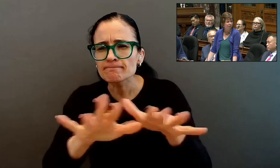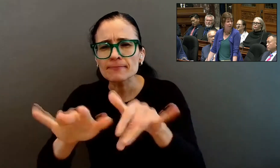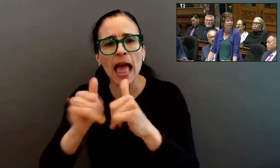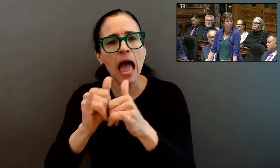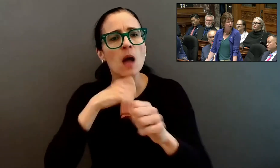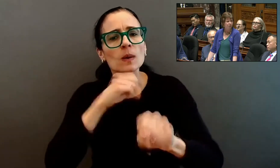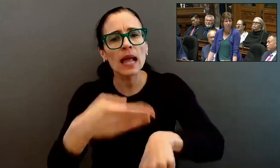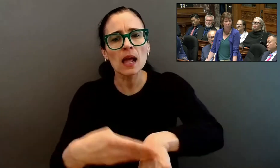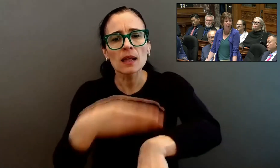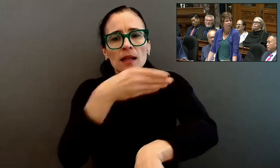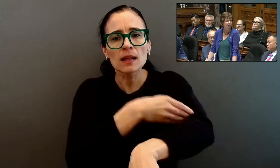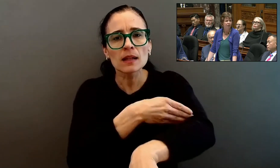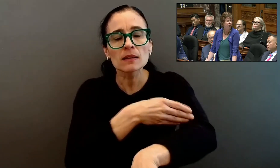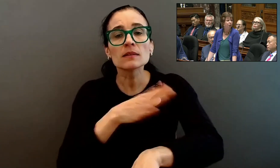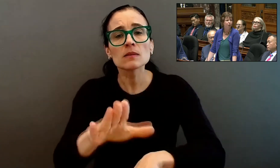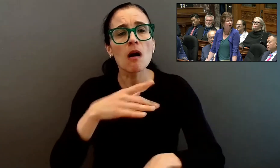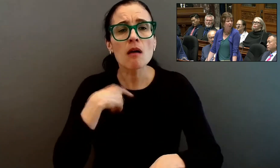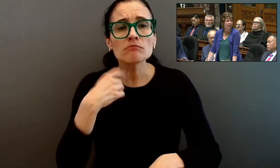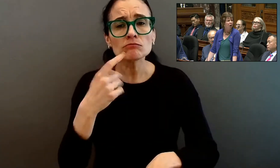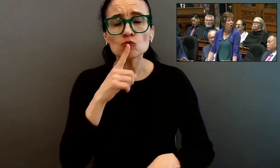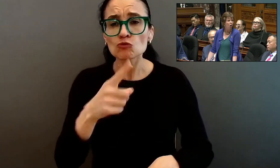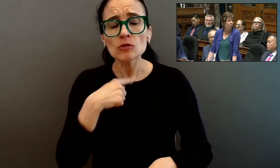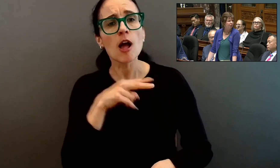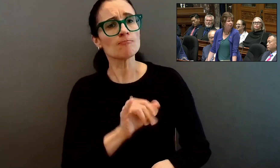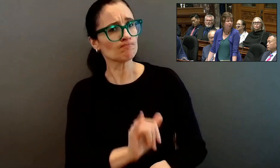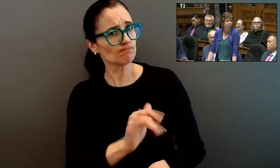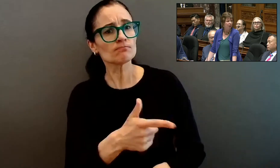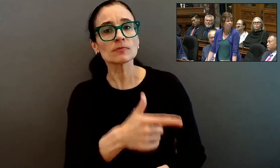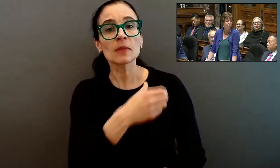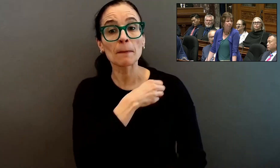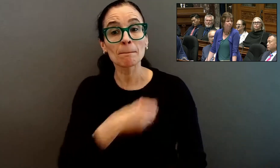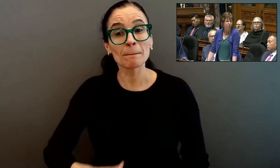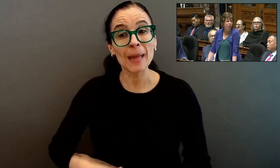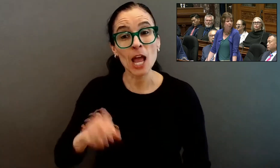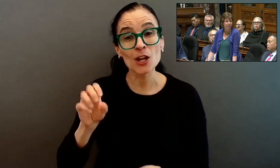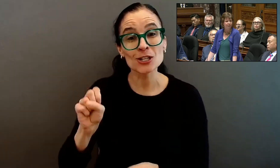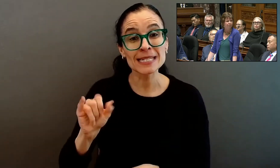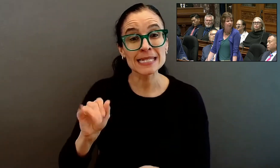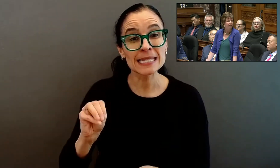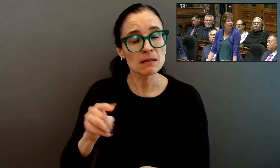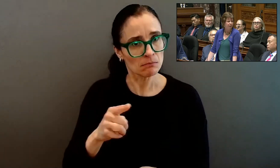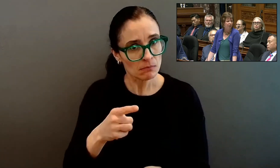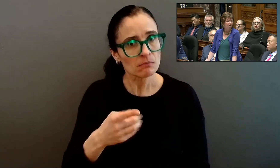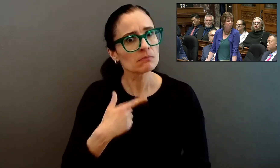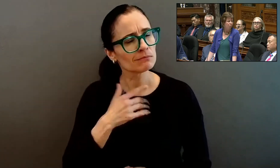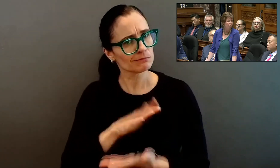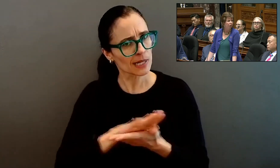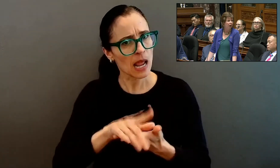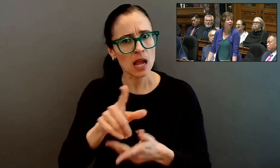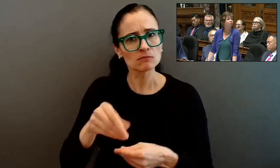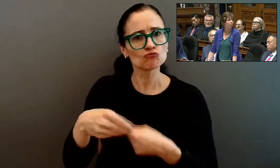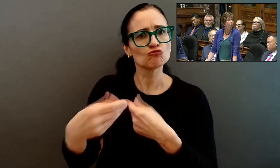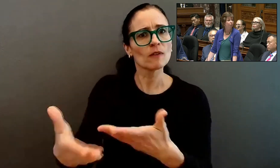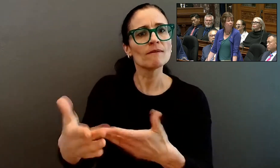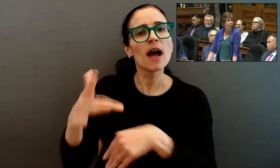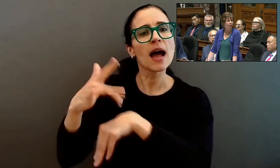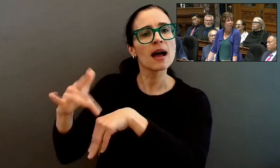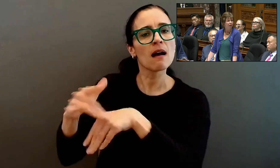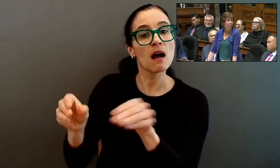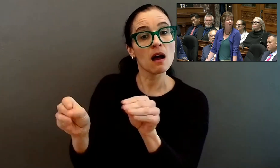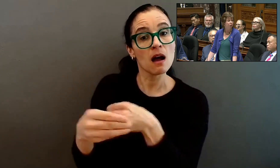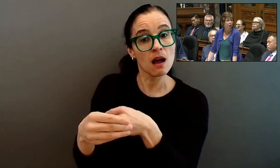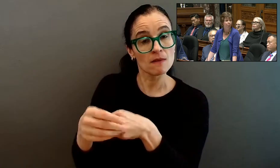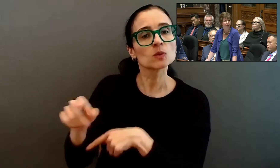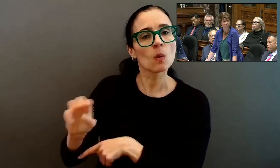working out of a number of different locations, and we're certainly open to new space if that is more comfortable for